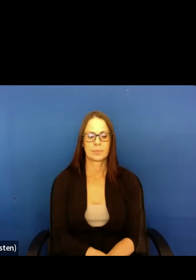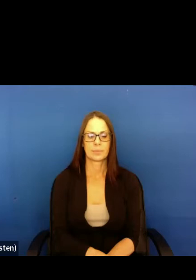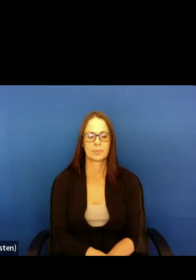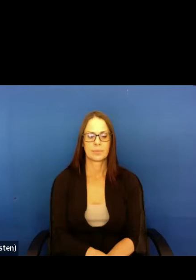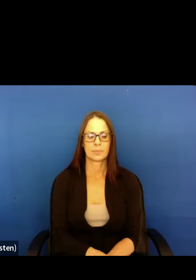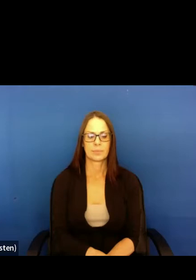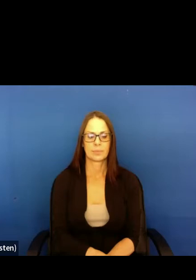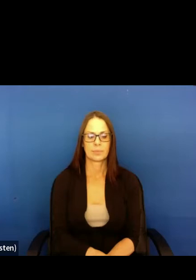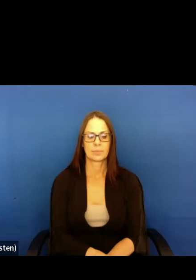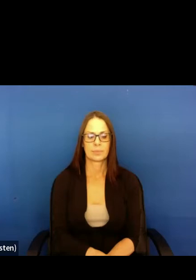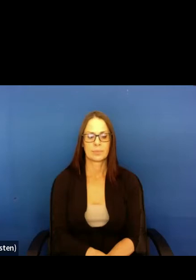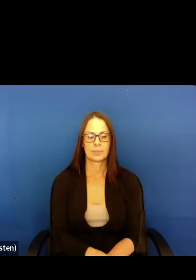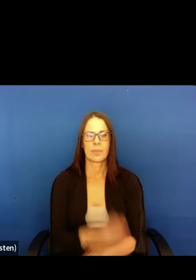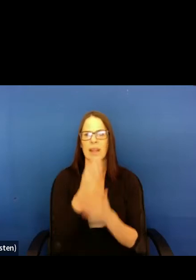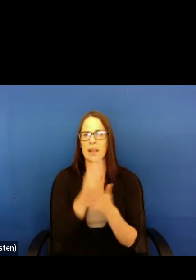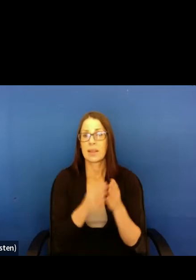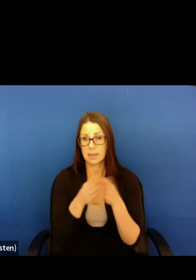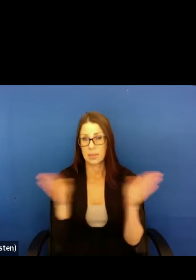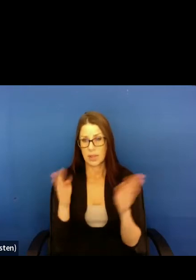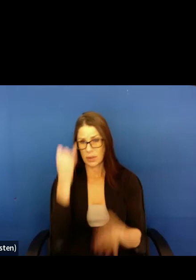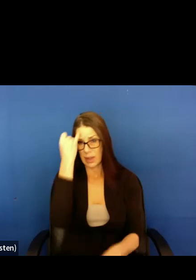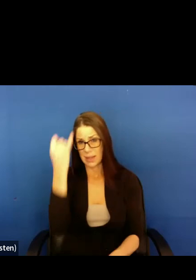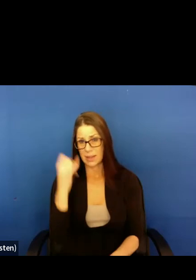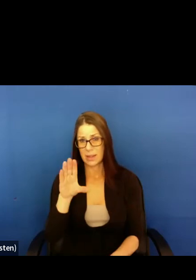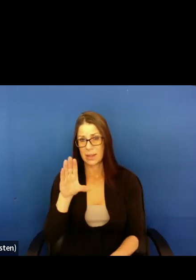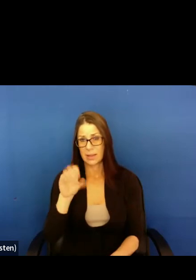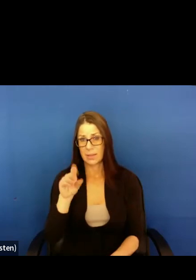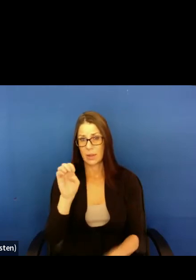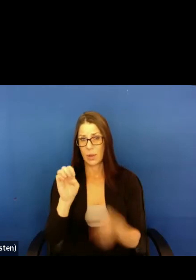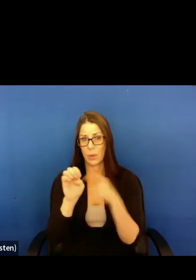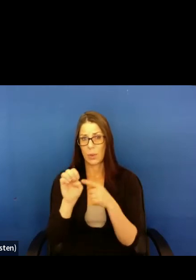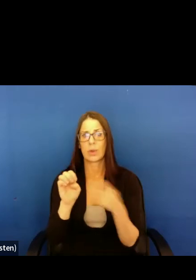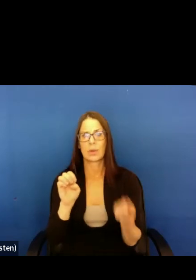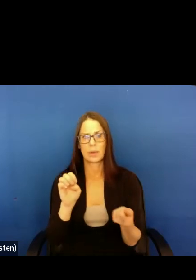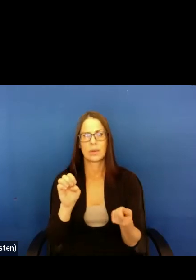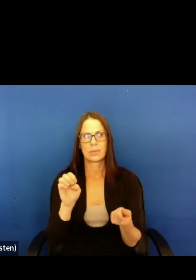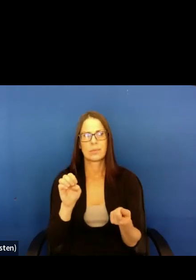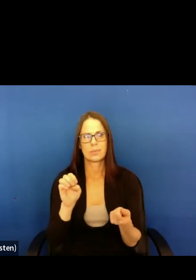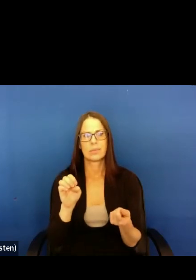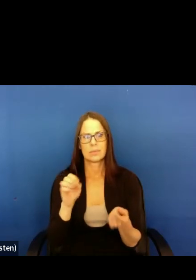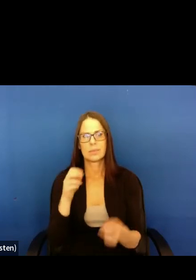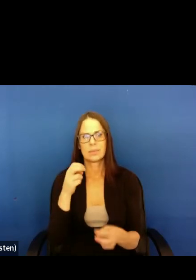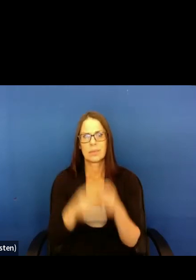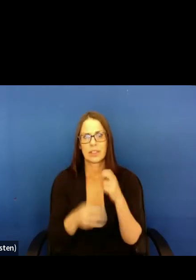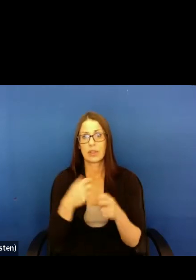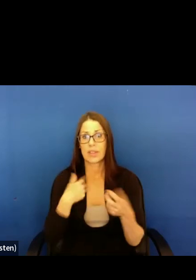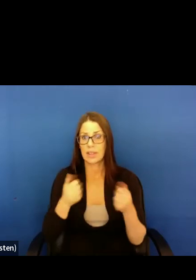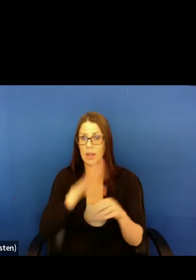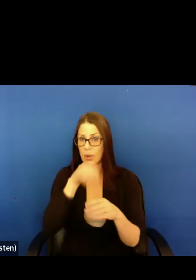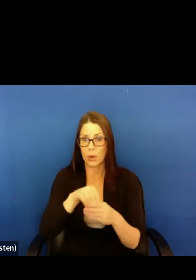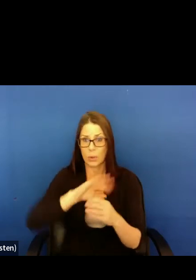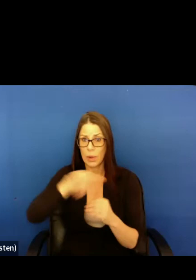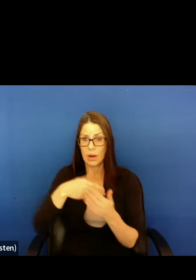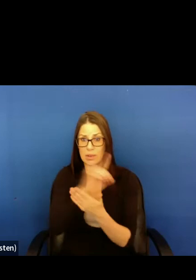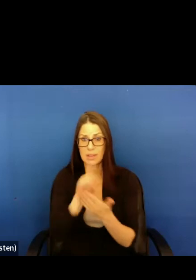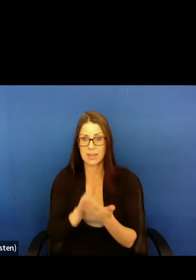Some general ideas of what the code issues I try to incorporate in all the designs include are